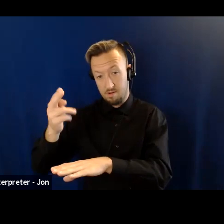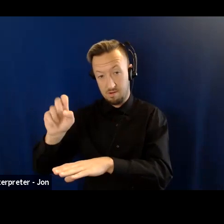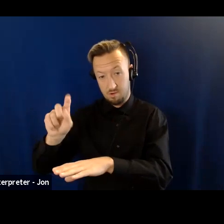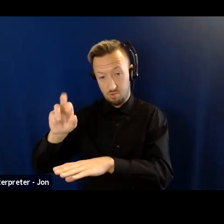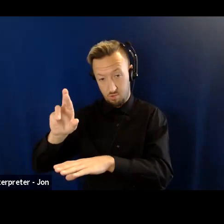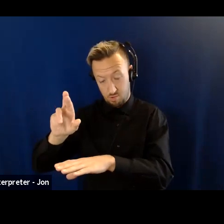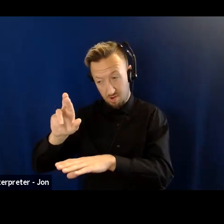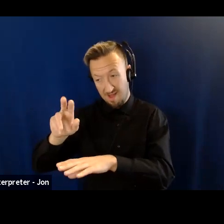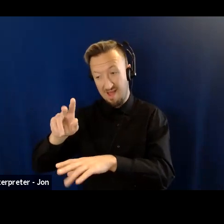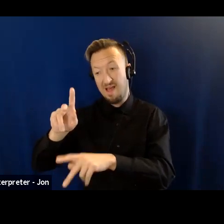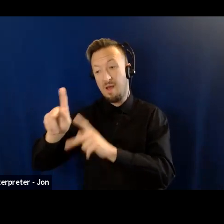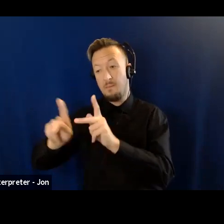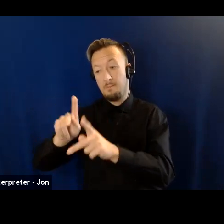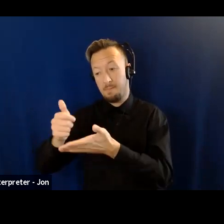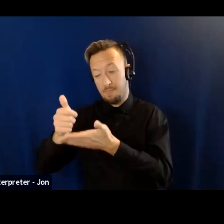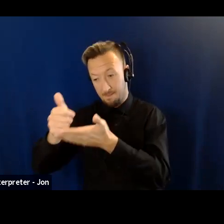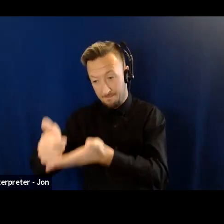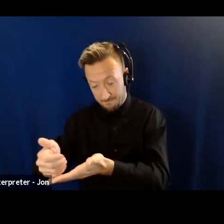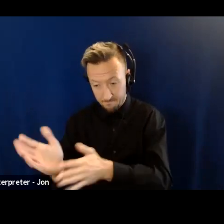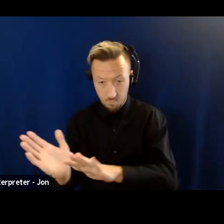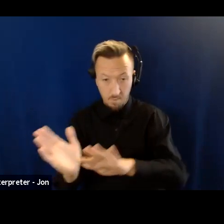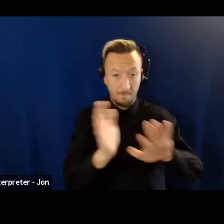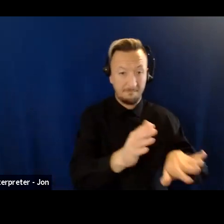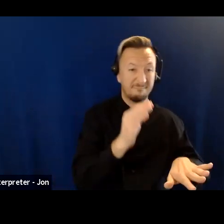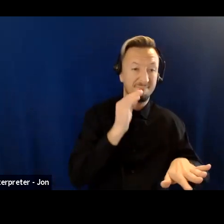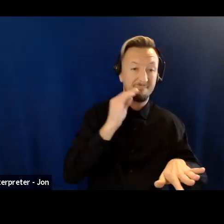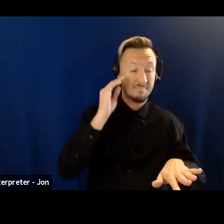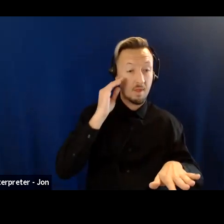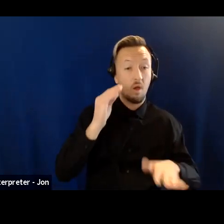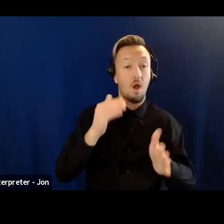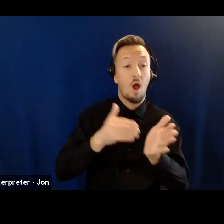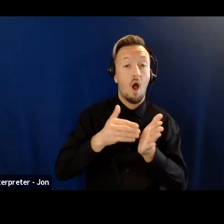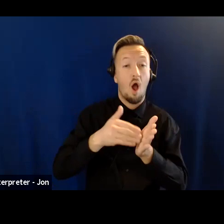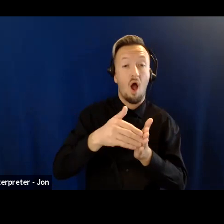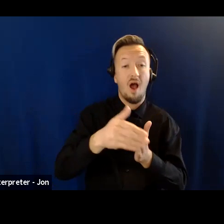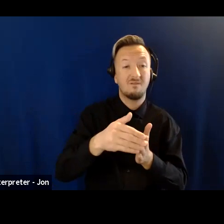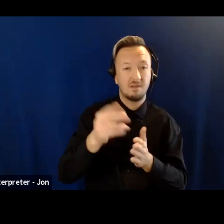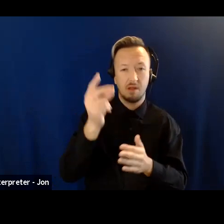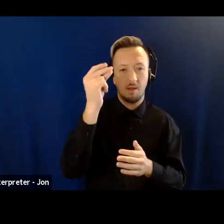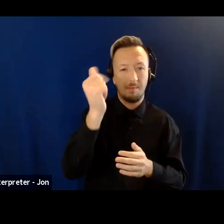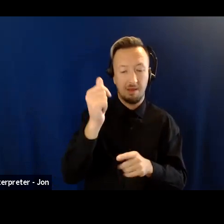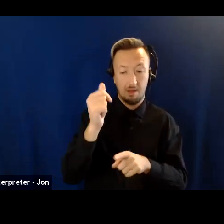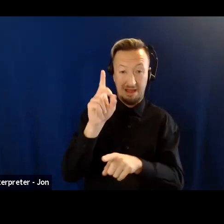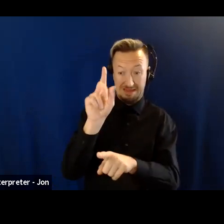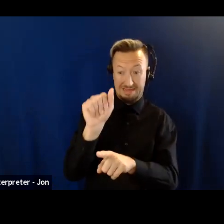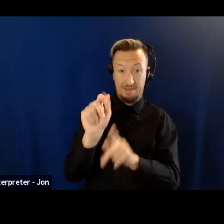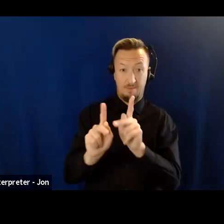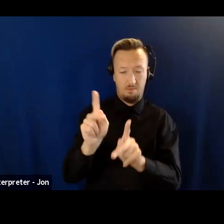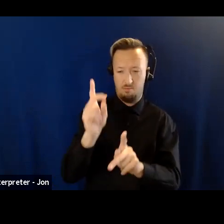access to get back home. Oftentimes we see people with disabilities are being immediately referred to nursing